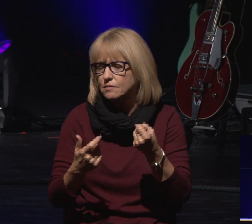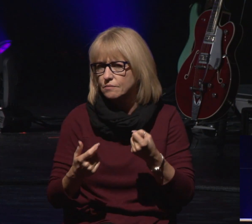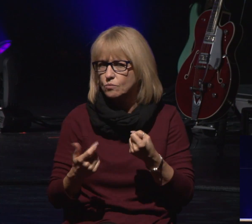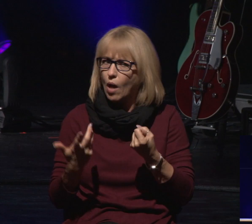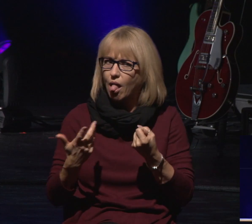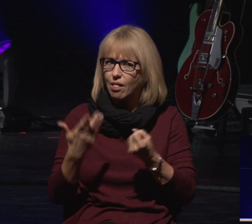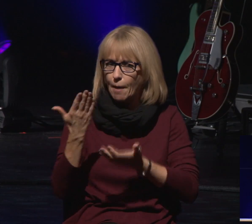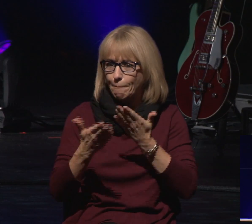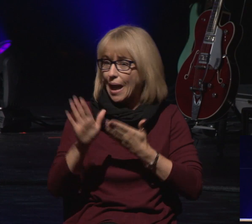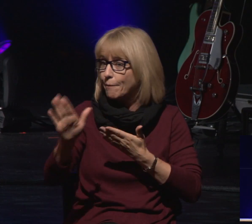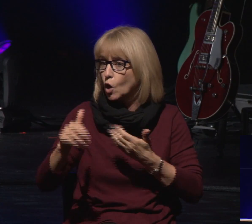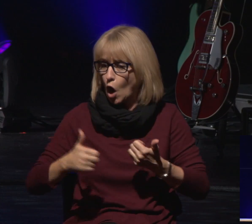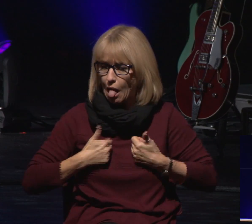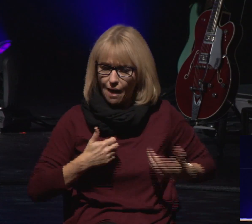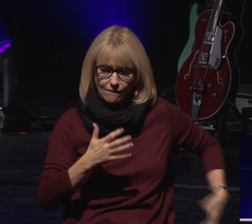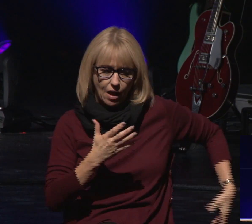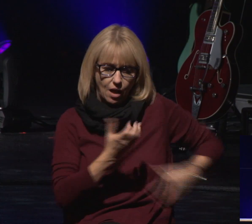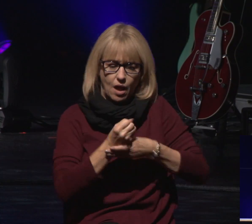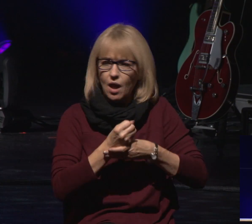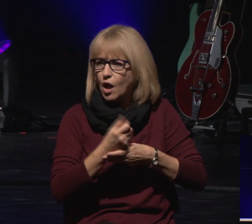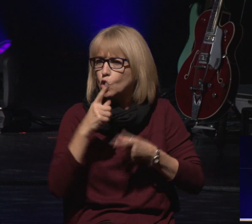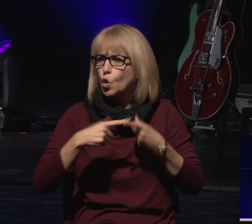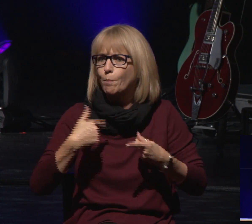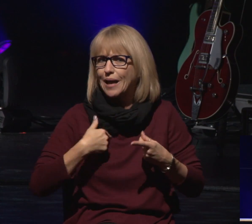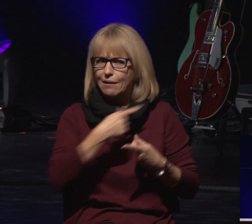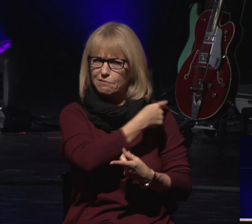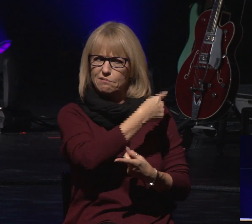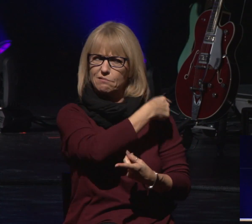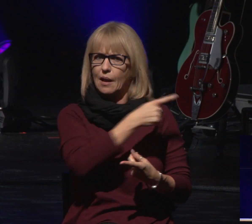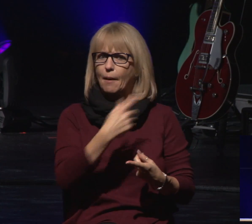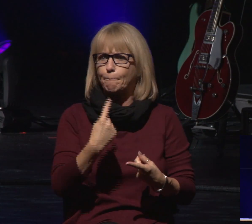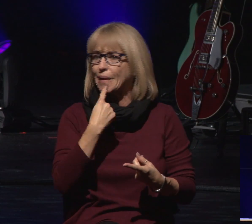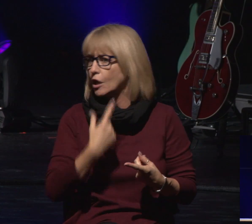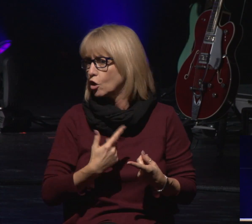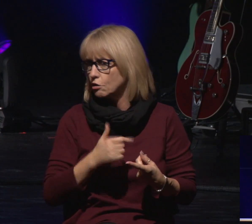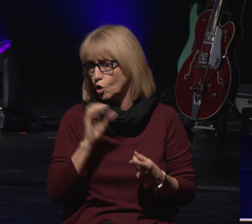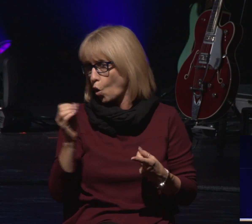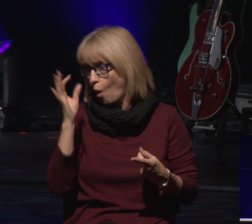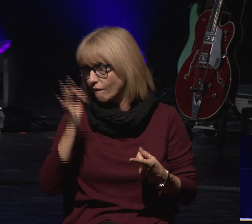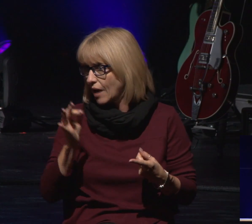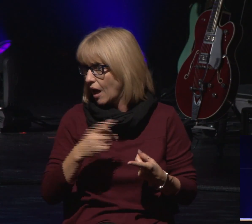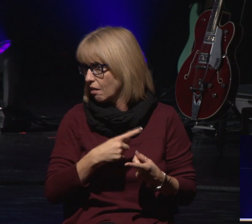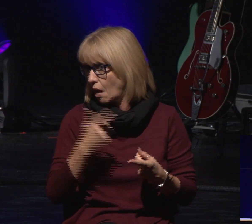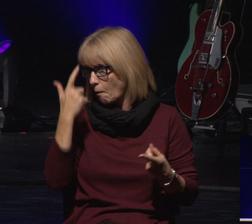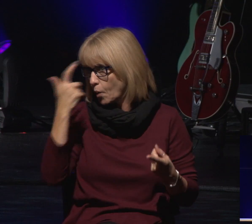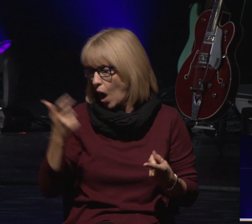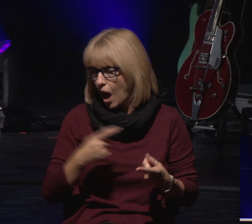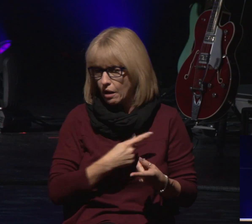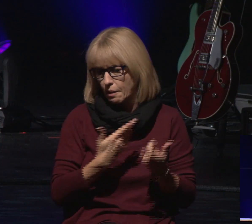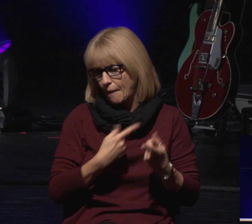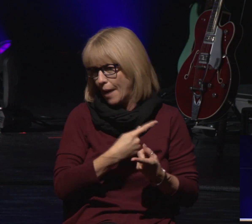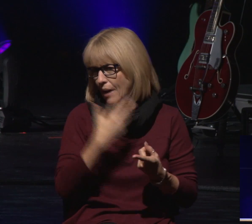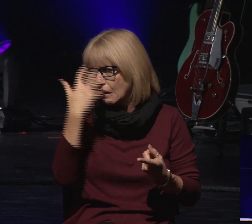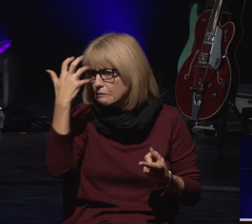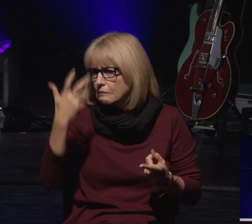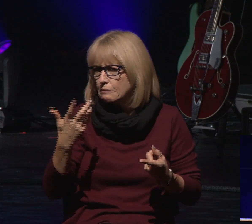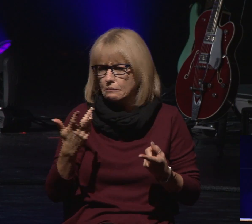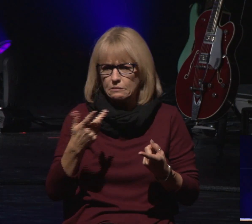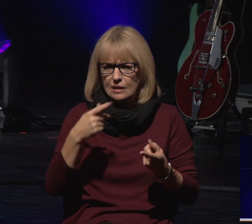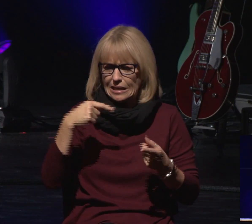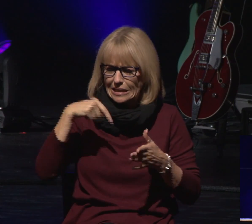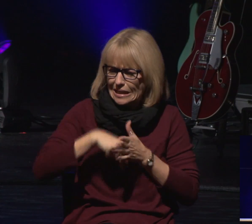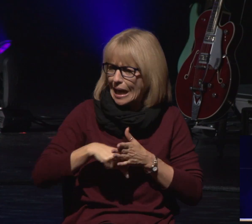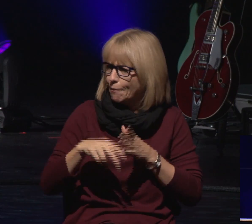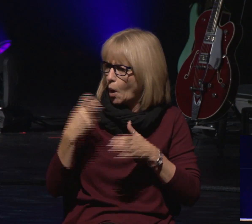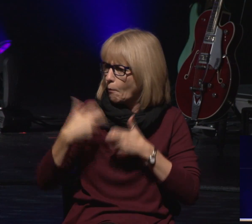great. It might have been filled with bitterness. It might have been filled with pride. It might have been filled with all kinds of issues that have left a deep